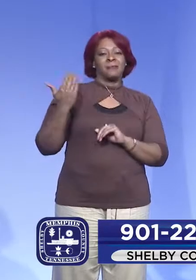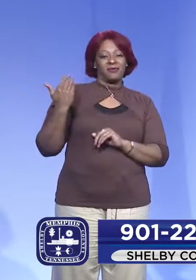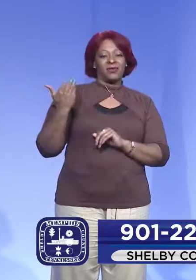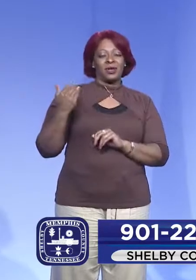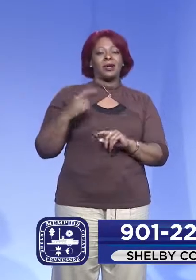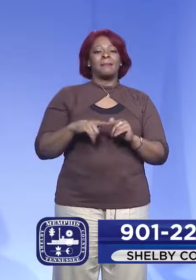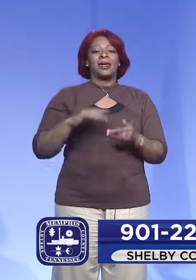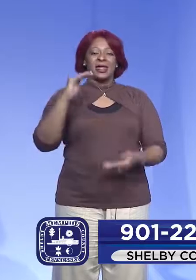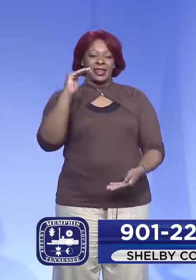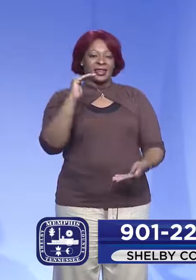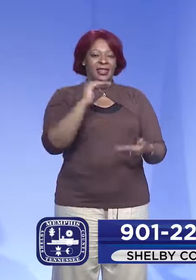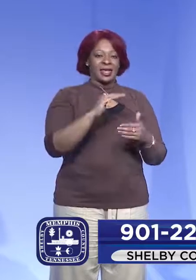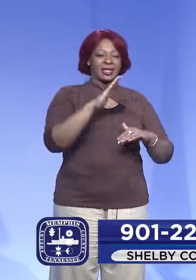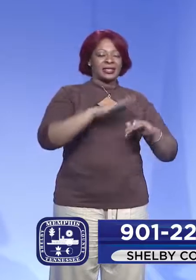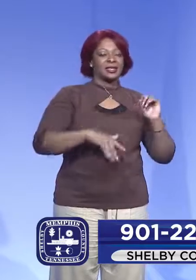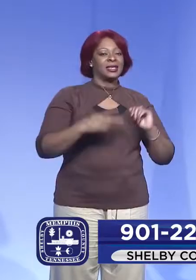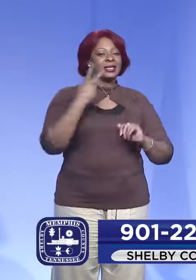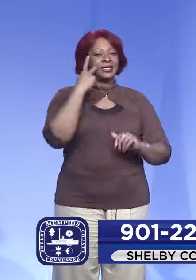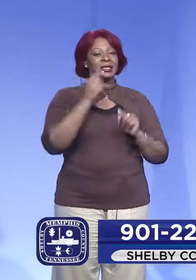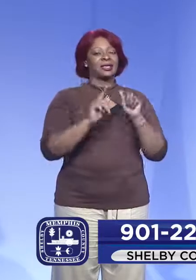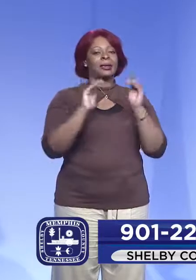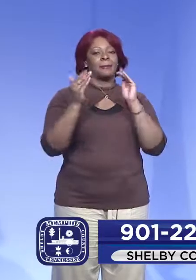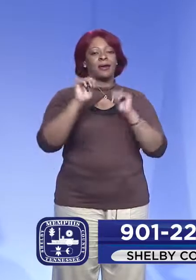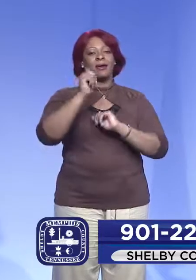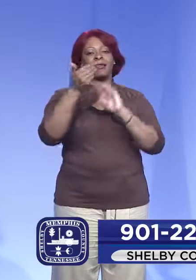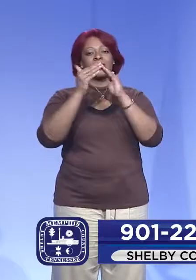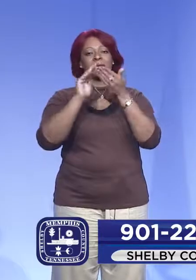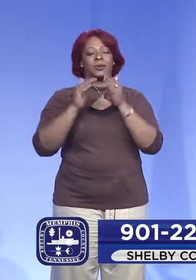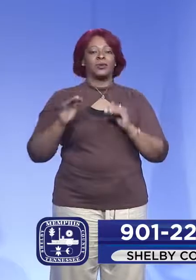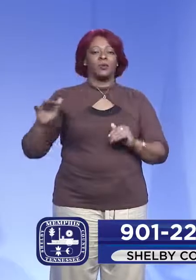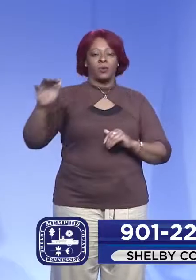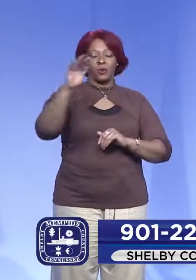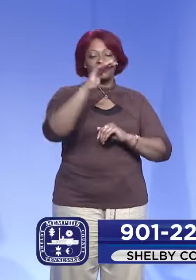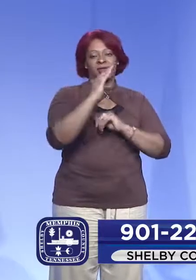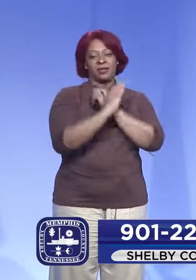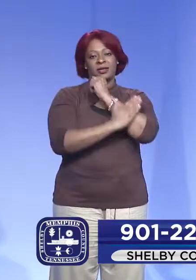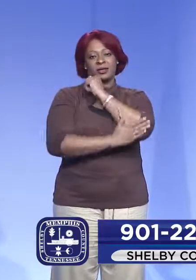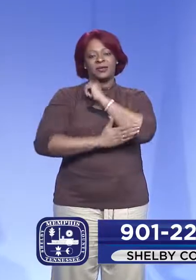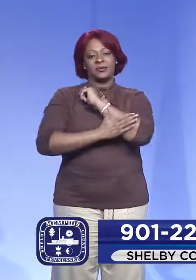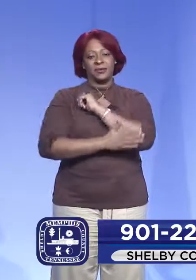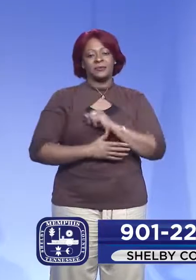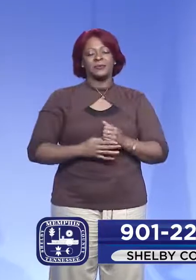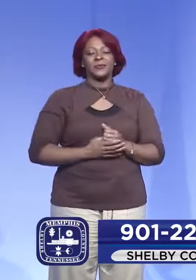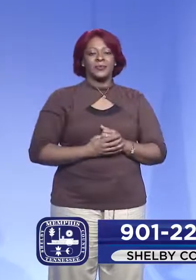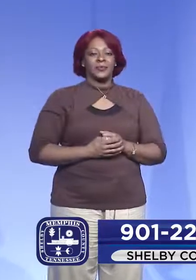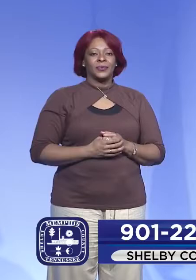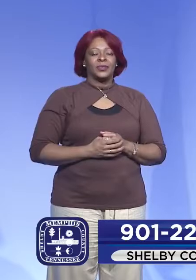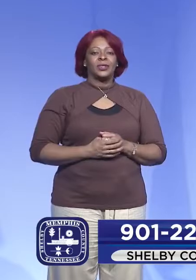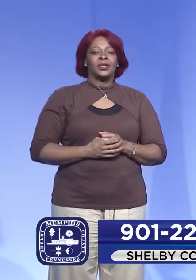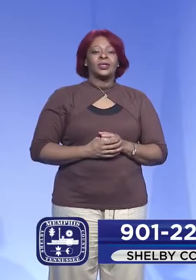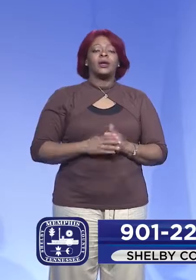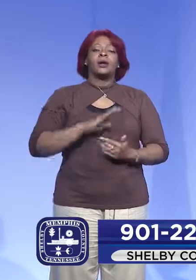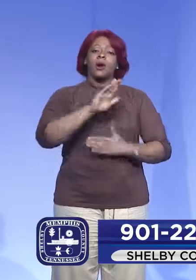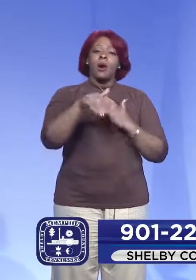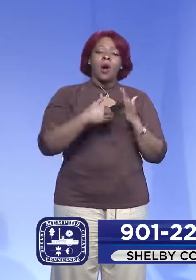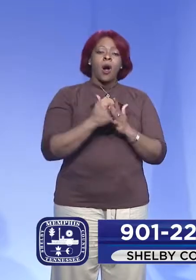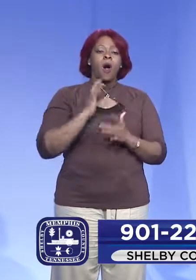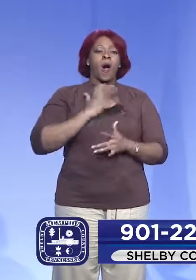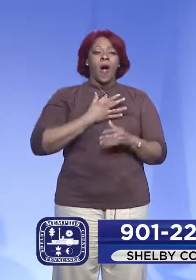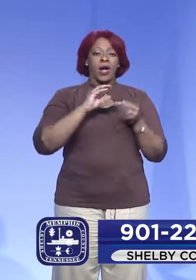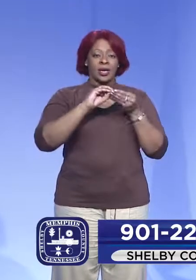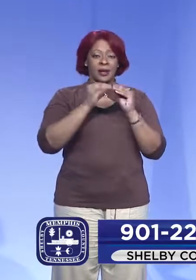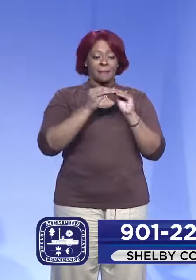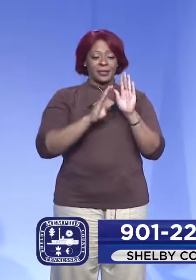but still less than what you see in many other communities across the country. As I noted, all of our trends are moving